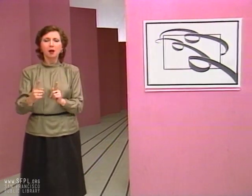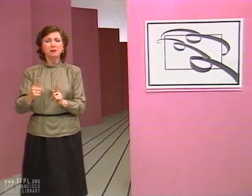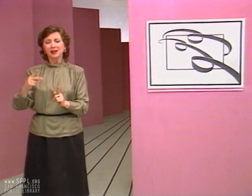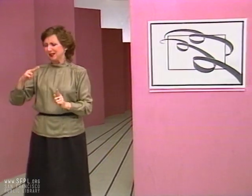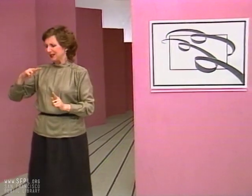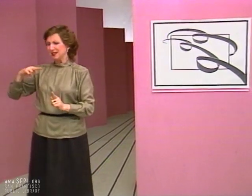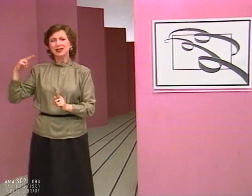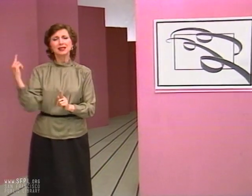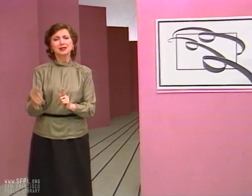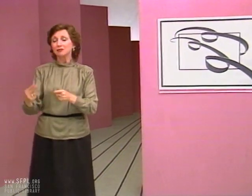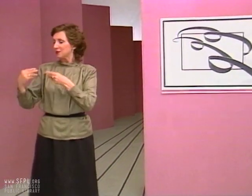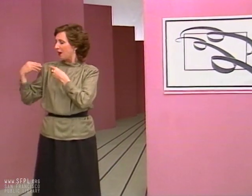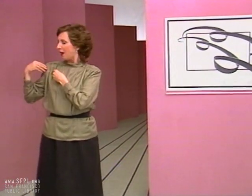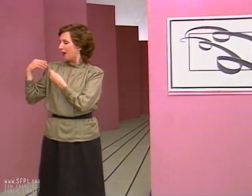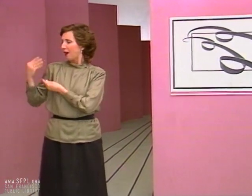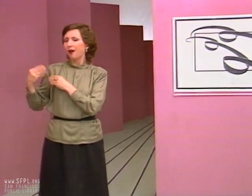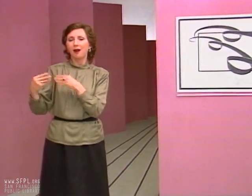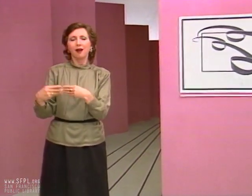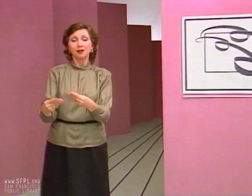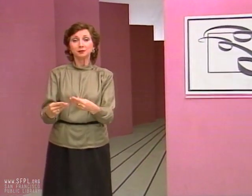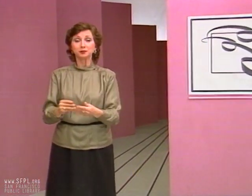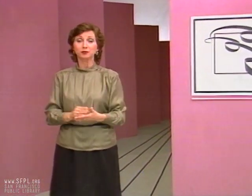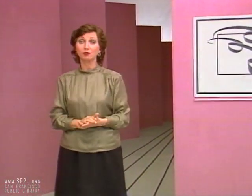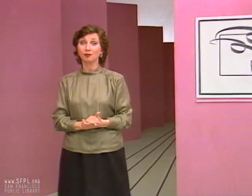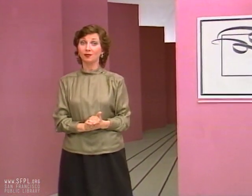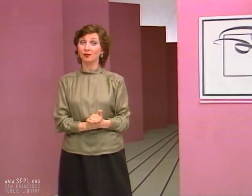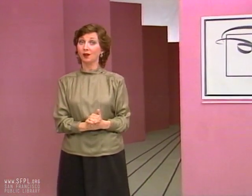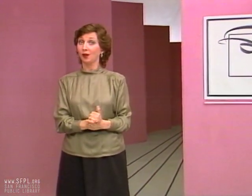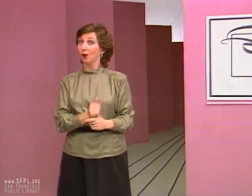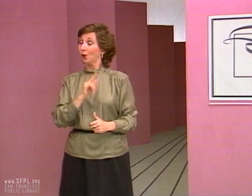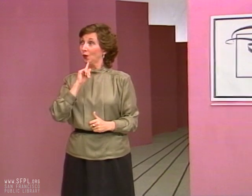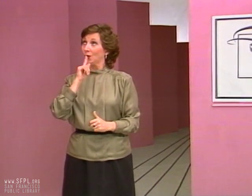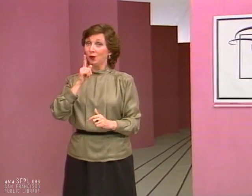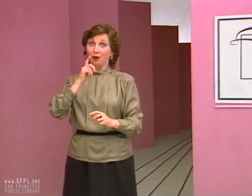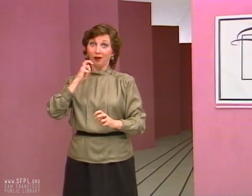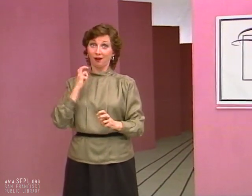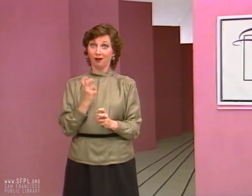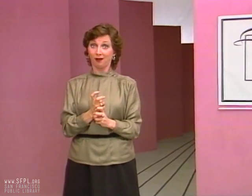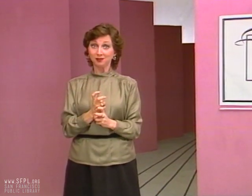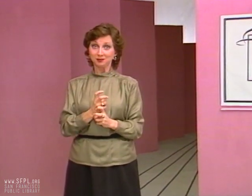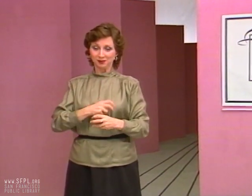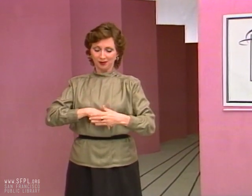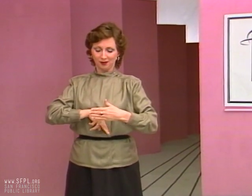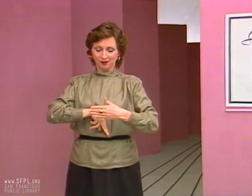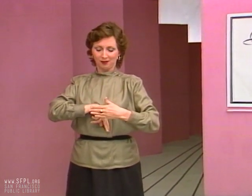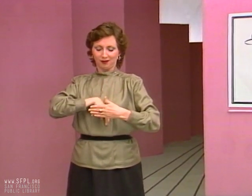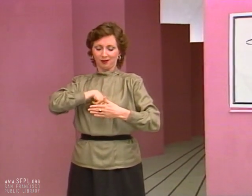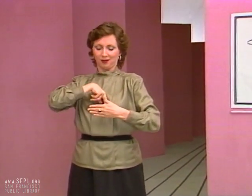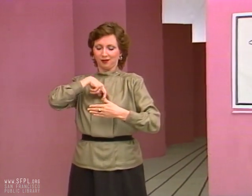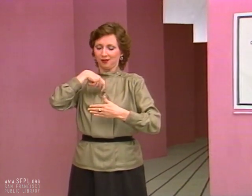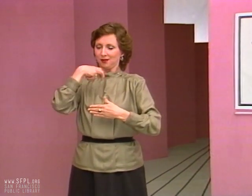Throughout, we've seen deaf people talk about their experiences, their history, and their